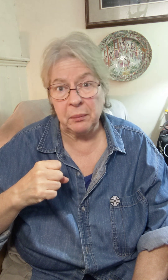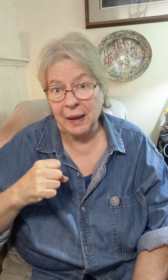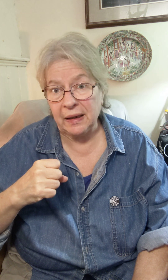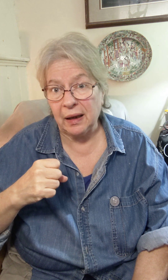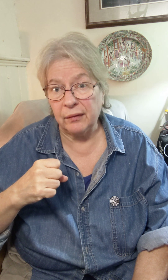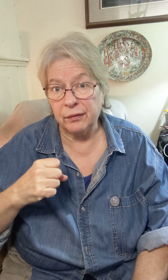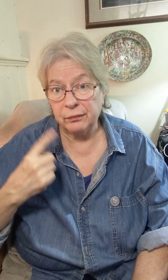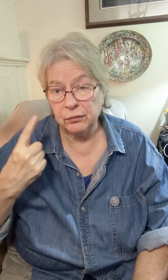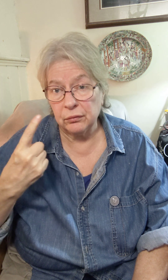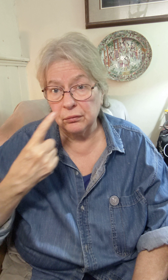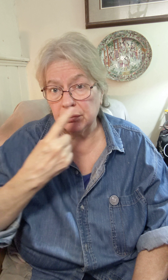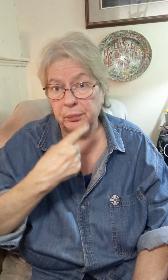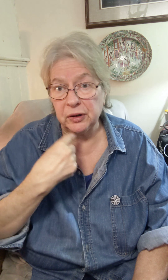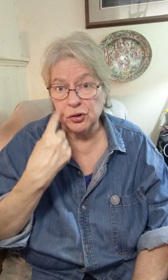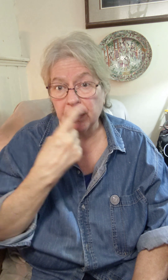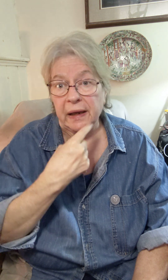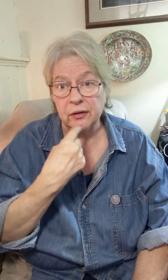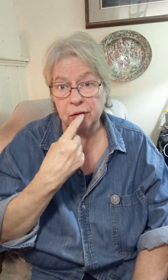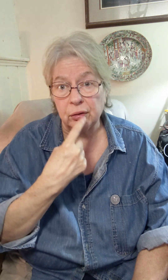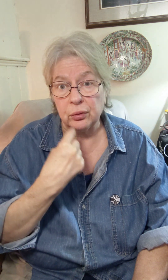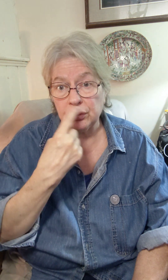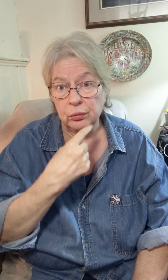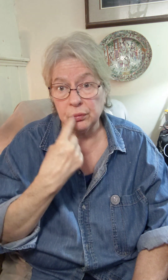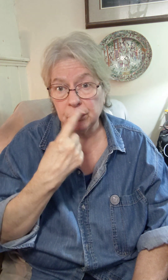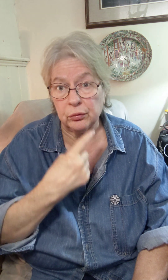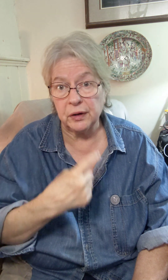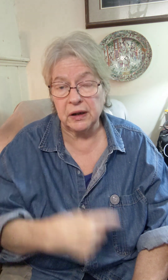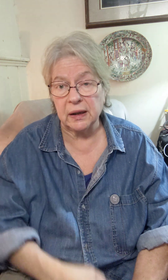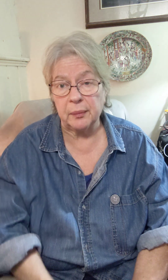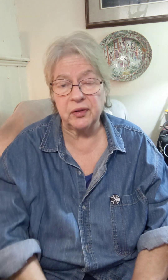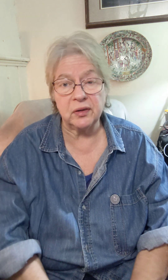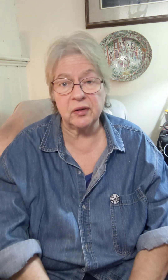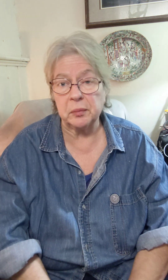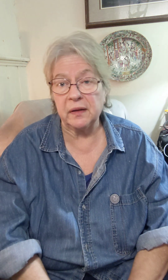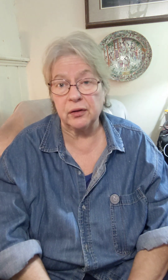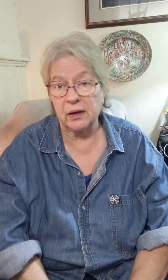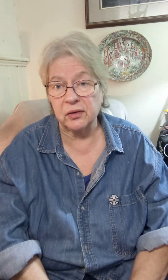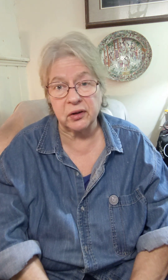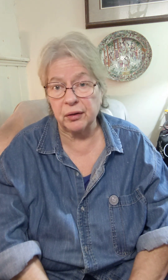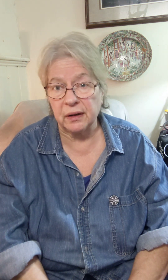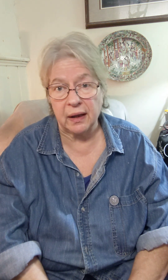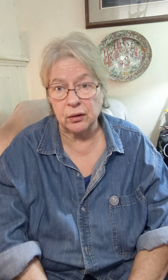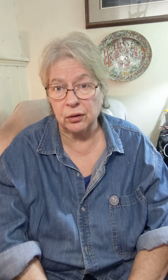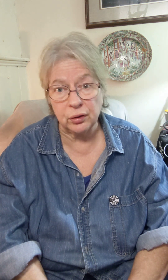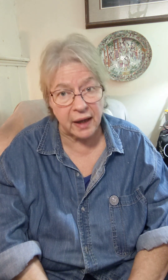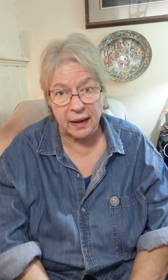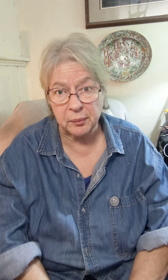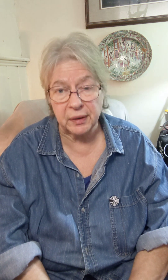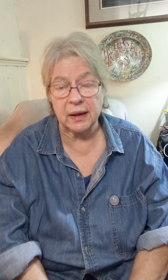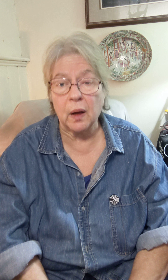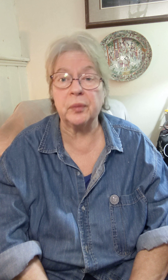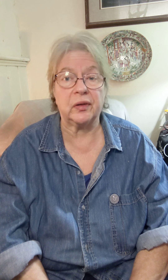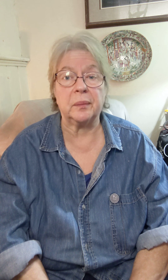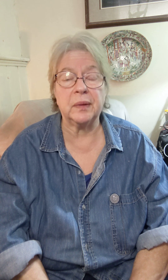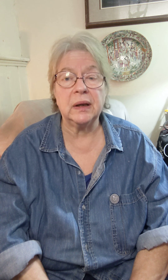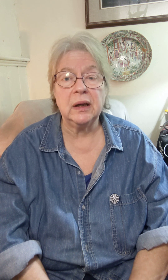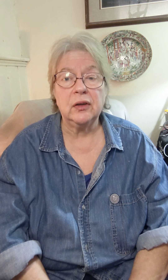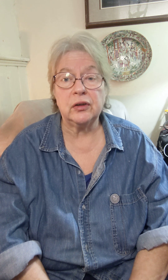many have been trained to read lips. It doesn't mean they're necessarily that good at it, but it helps them.